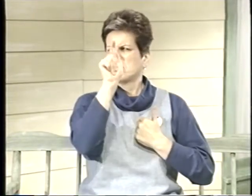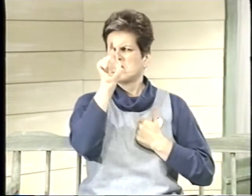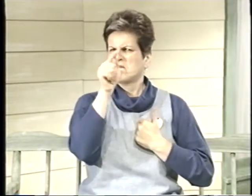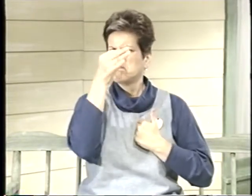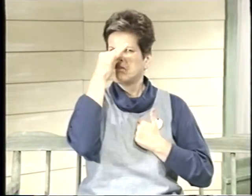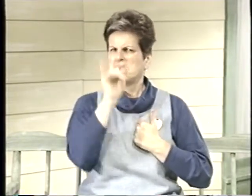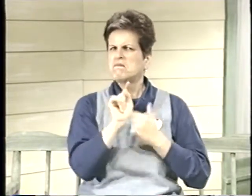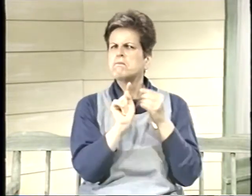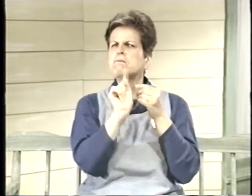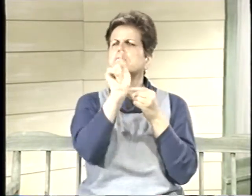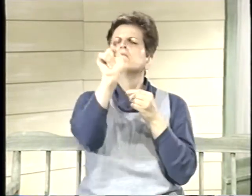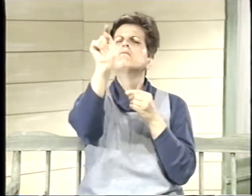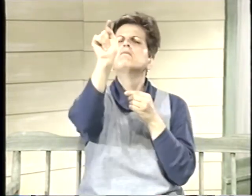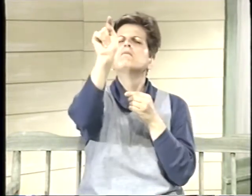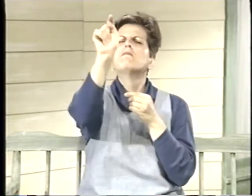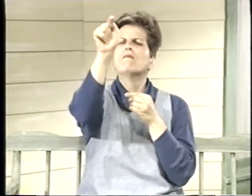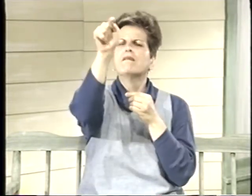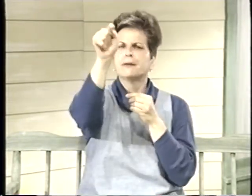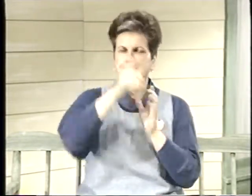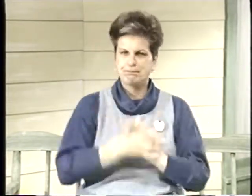lived just over the hill.